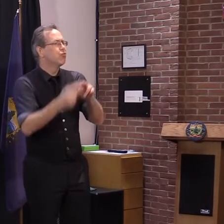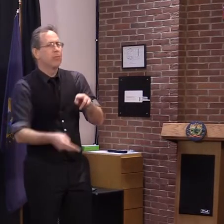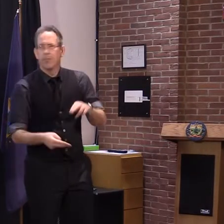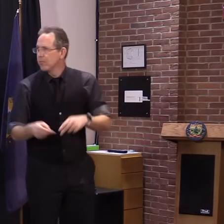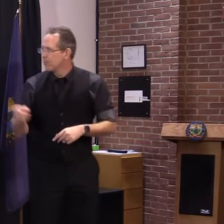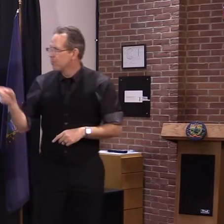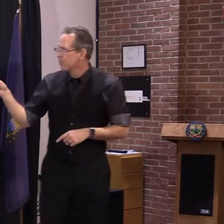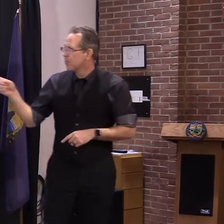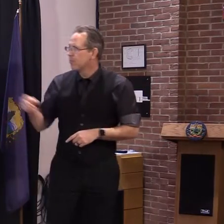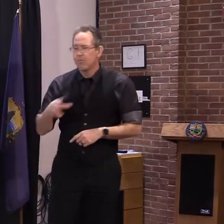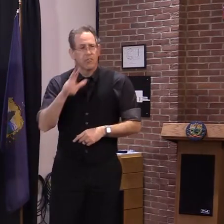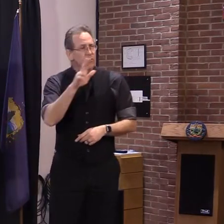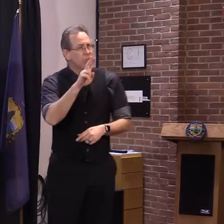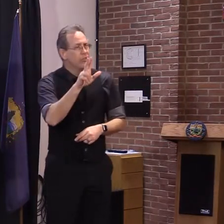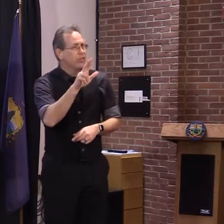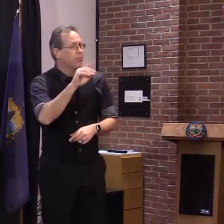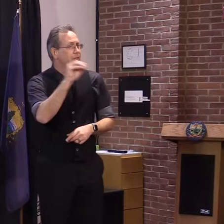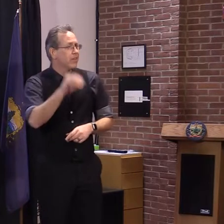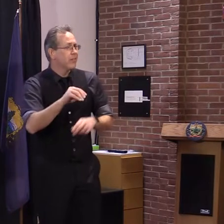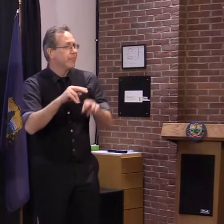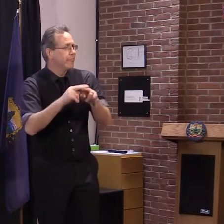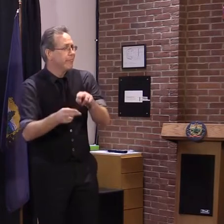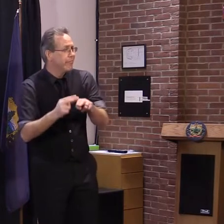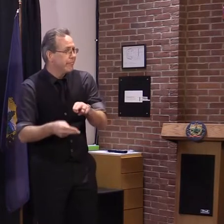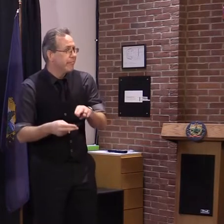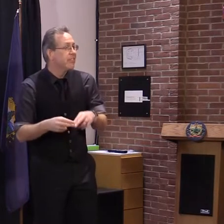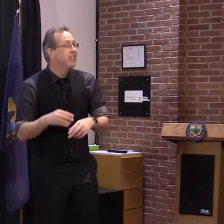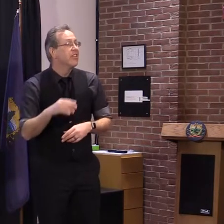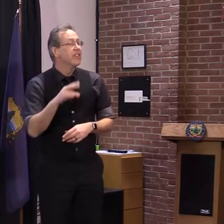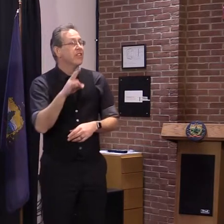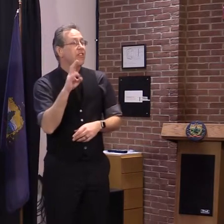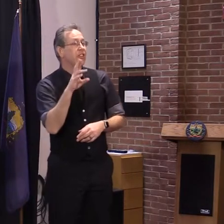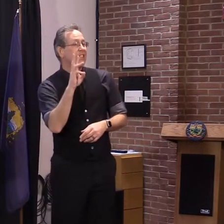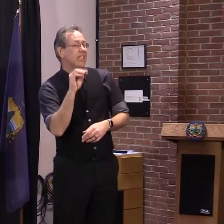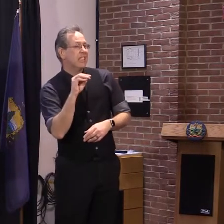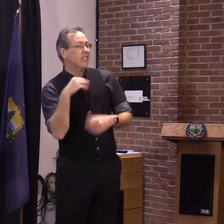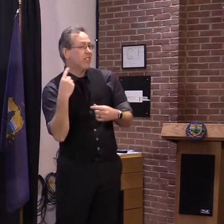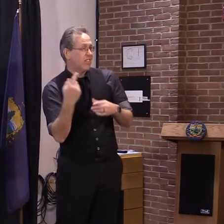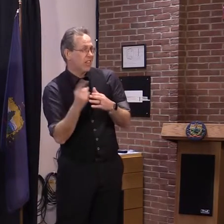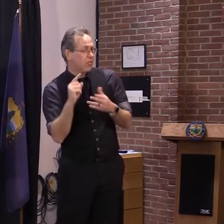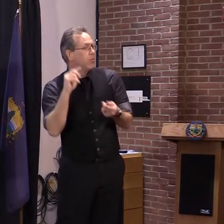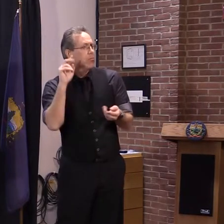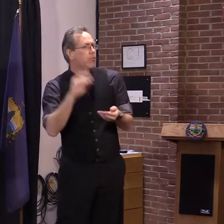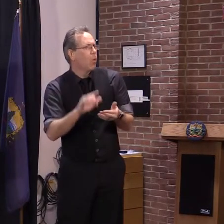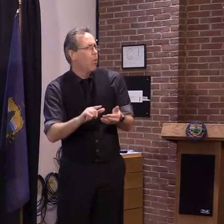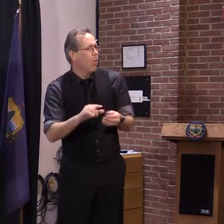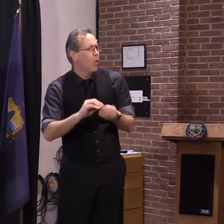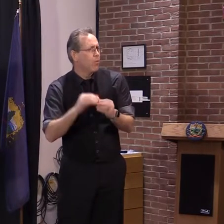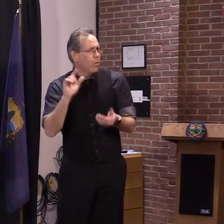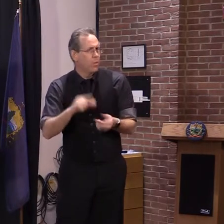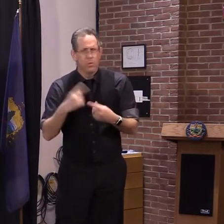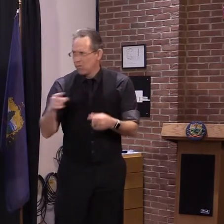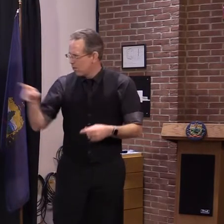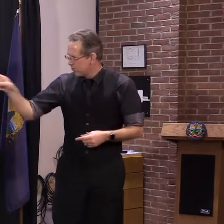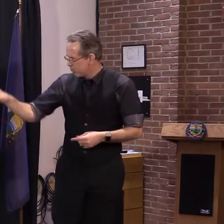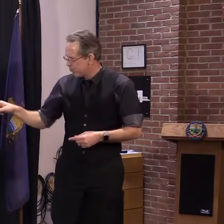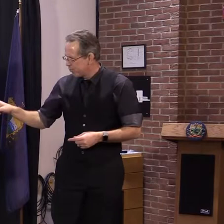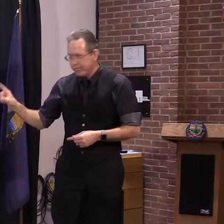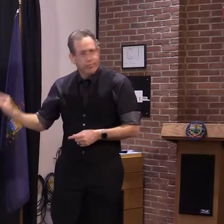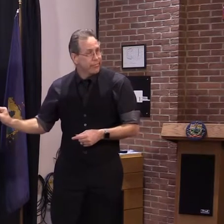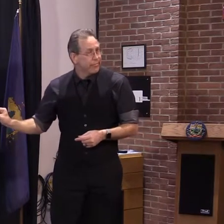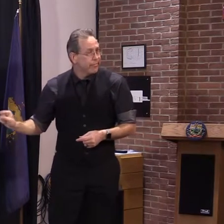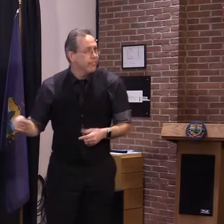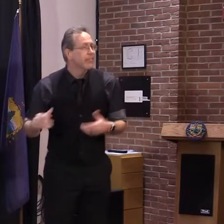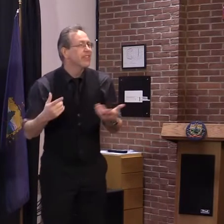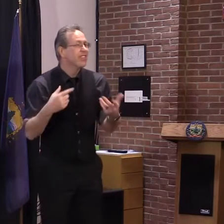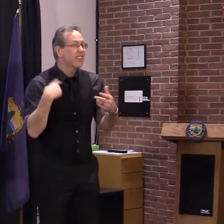reporting just over 760 cases this week. That's the lowest weekly total we've reported since November 1st. So that